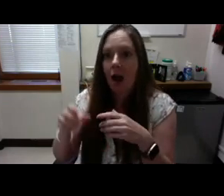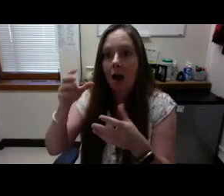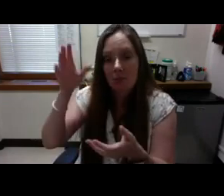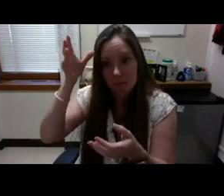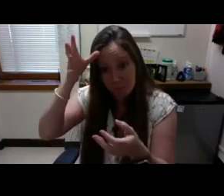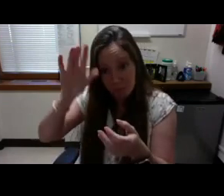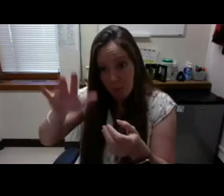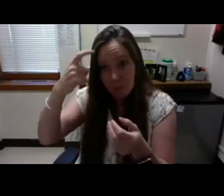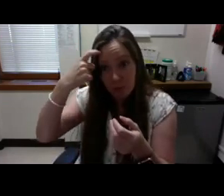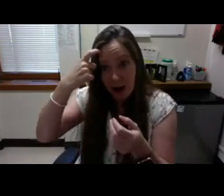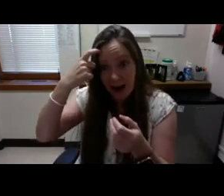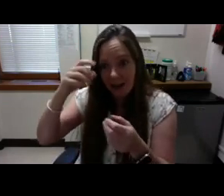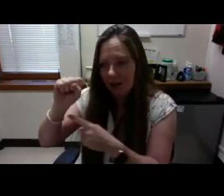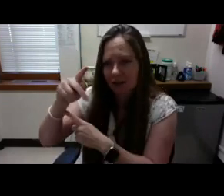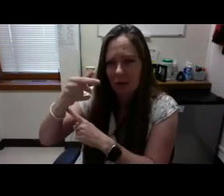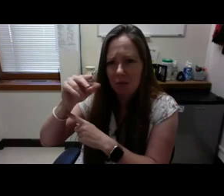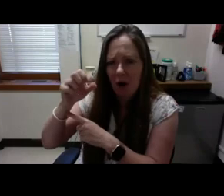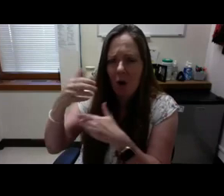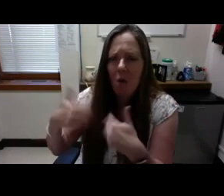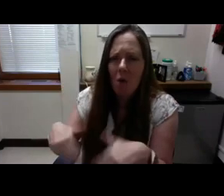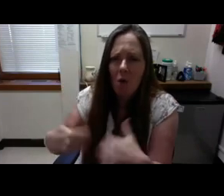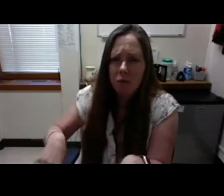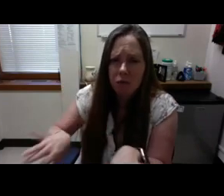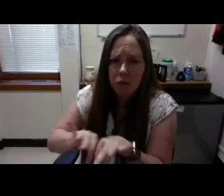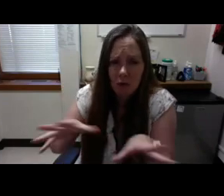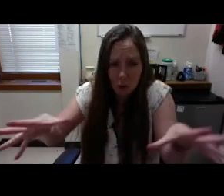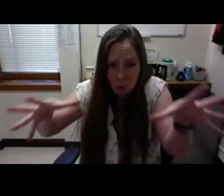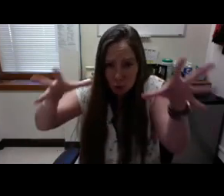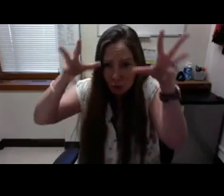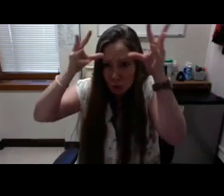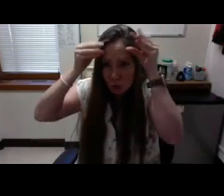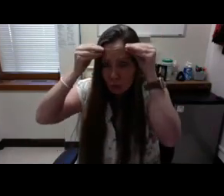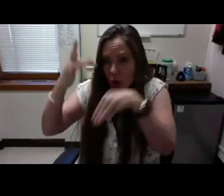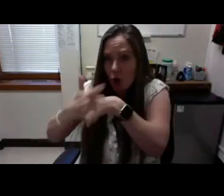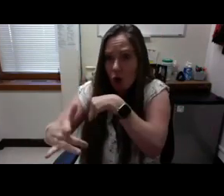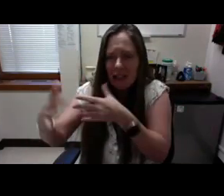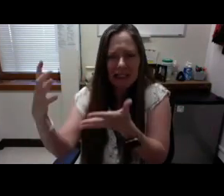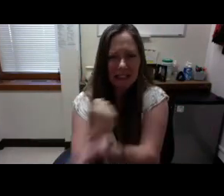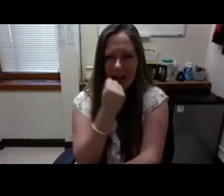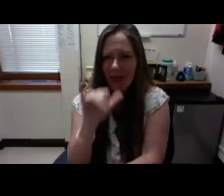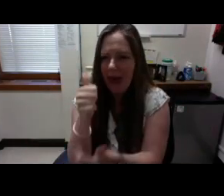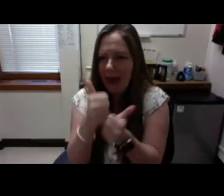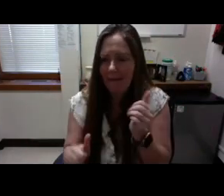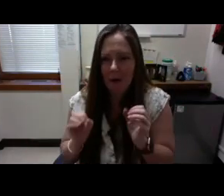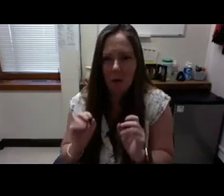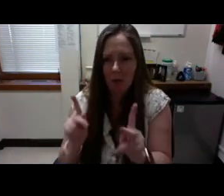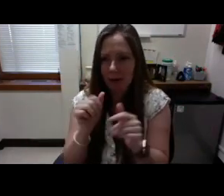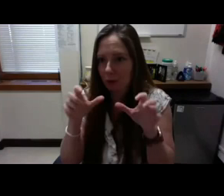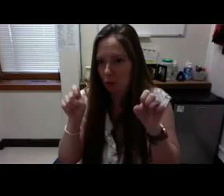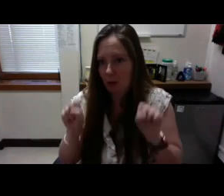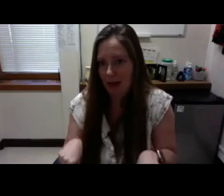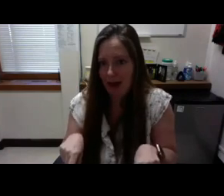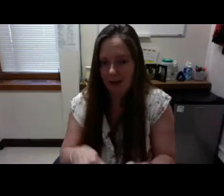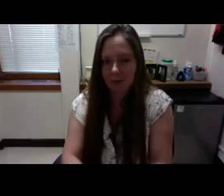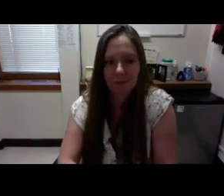repeat, repeat, repeat. Your brain is like a sponge, just absorbs all of this information,